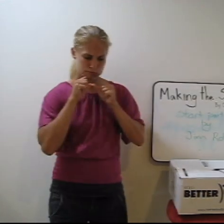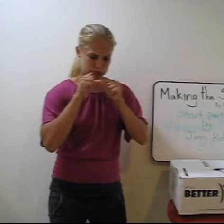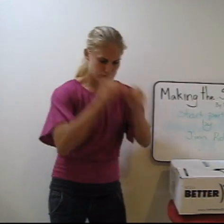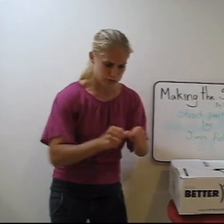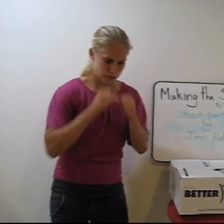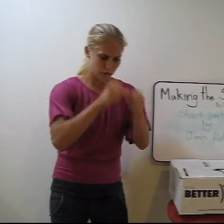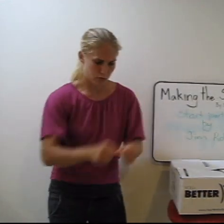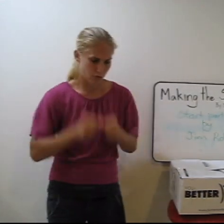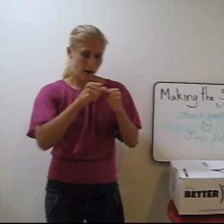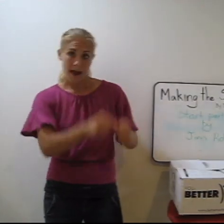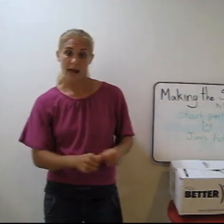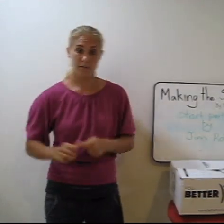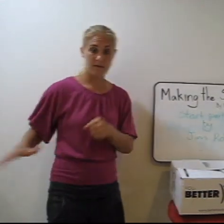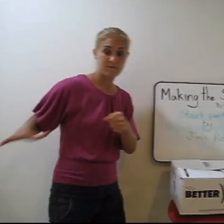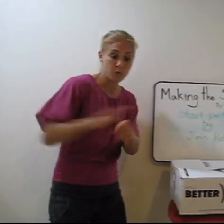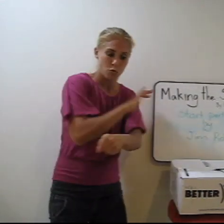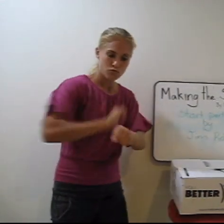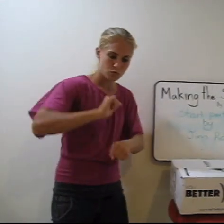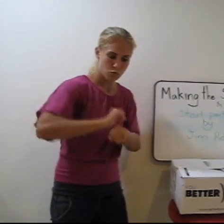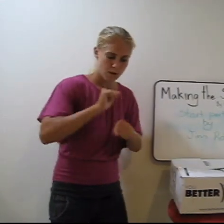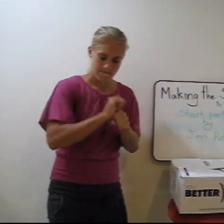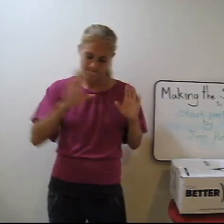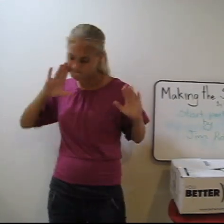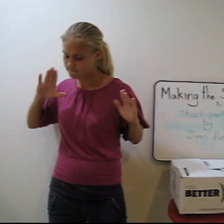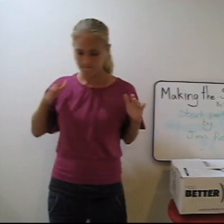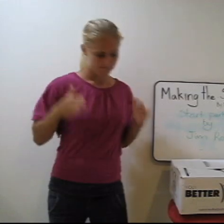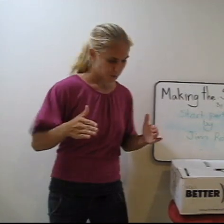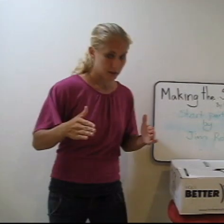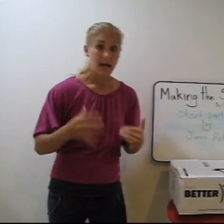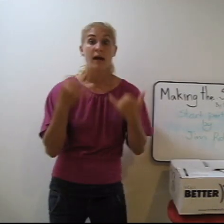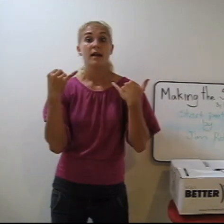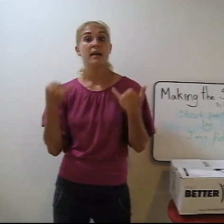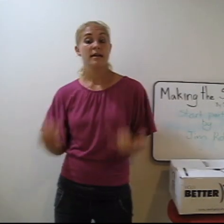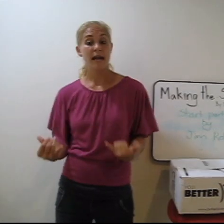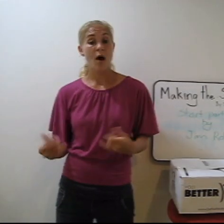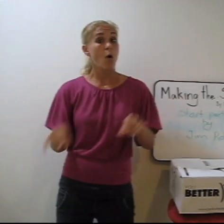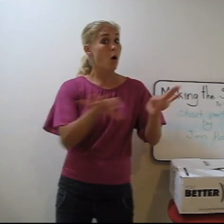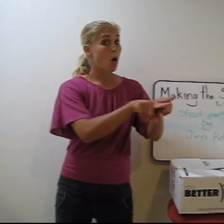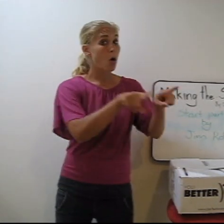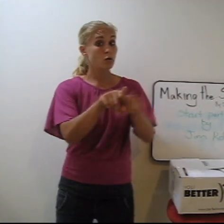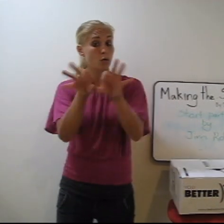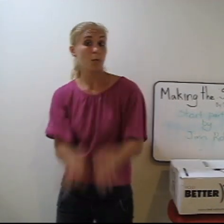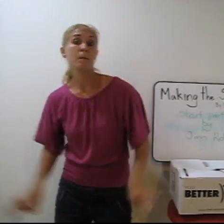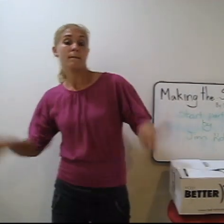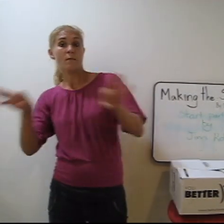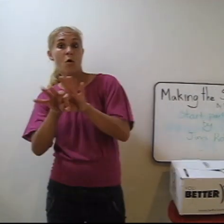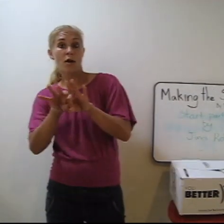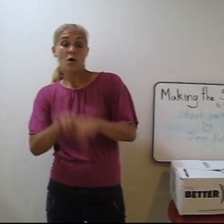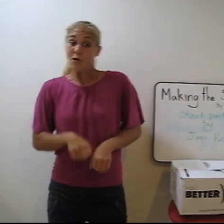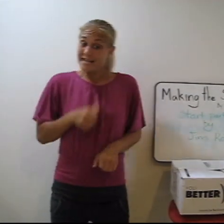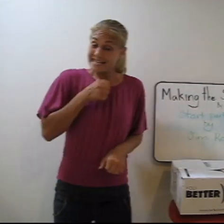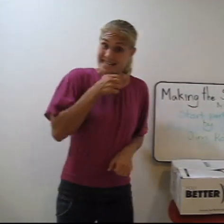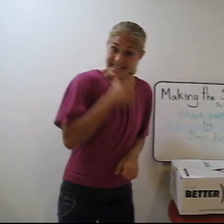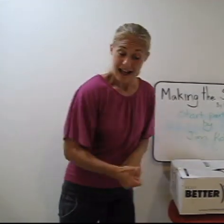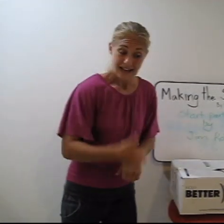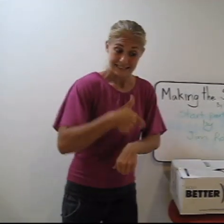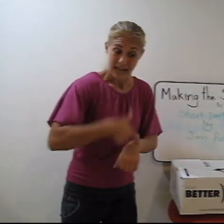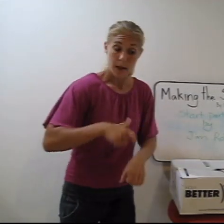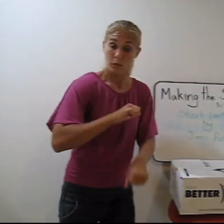productivity during your allocated time. And as important, when it's not time to be doing the business, shut